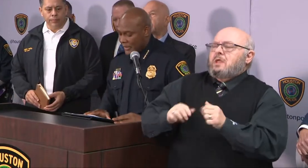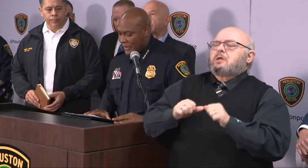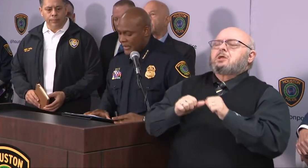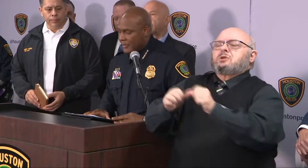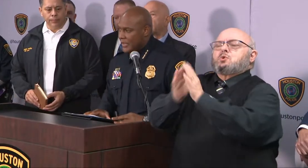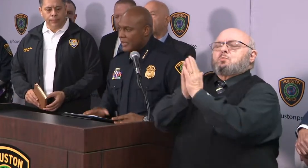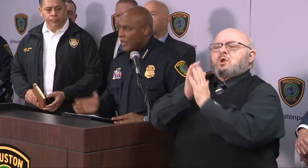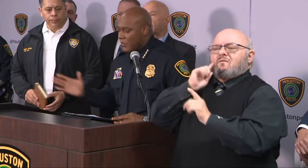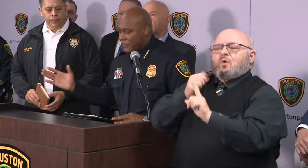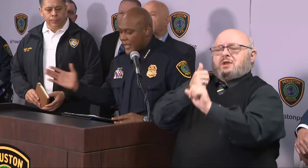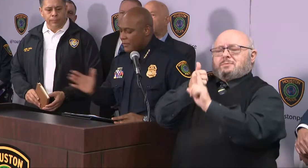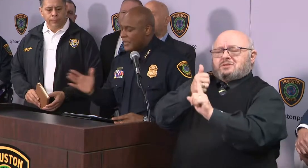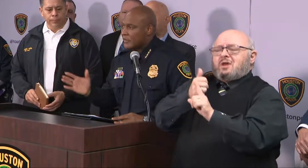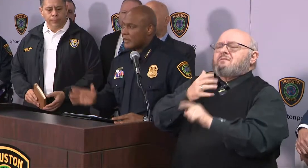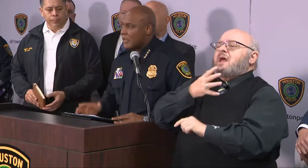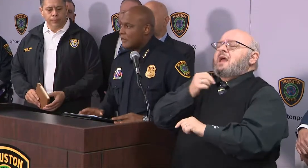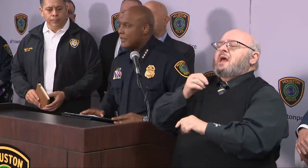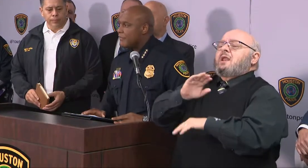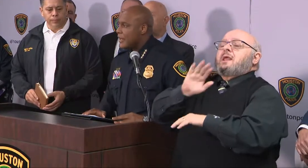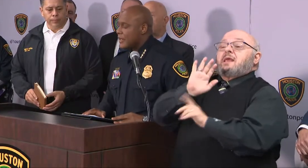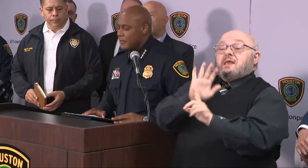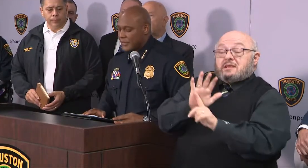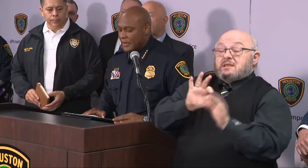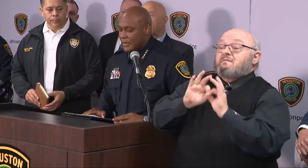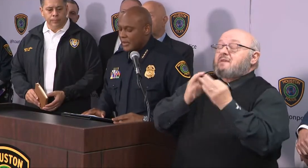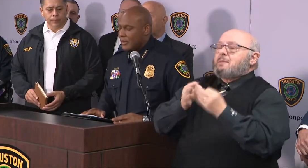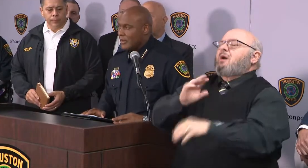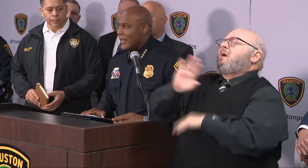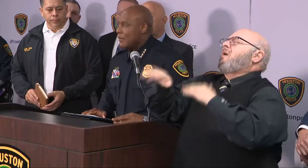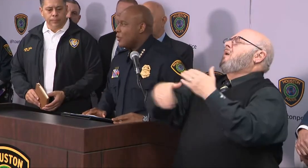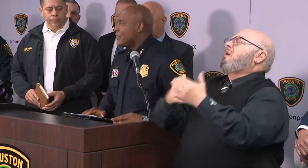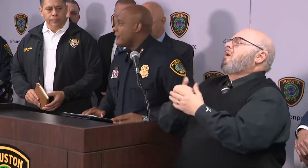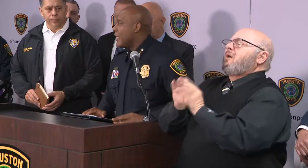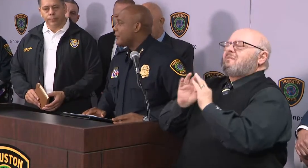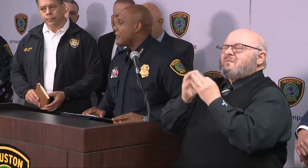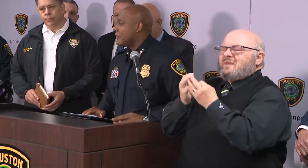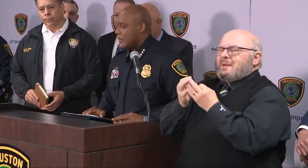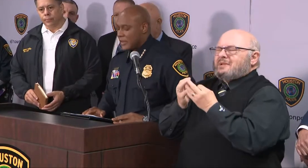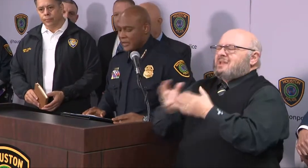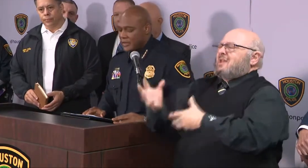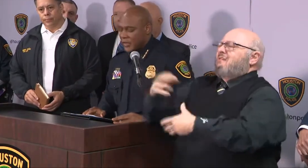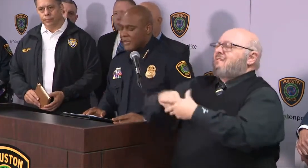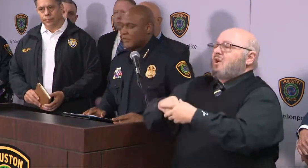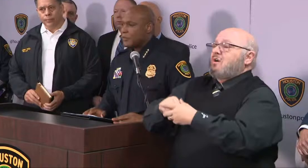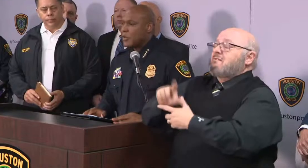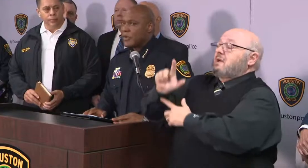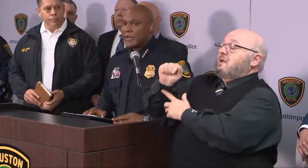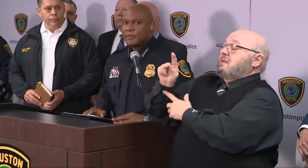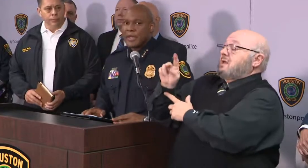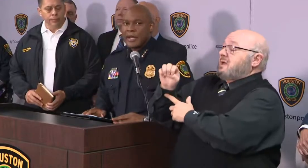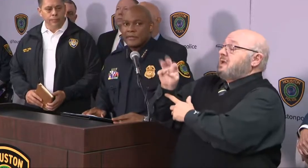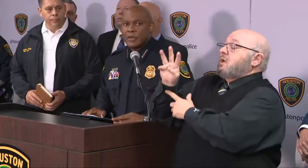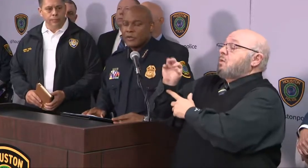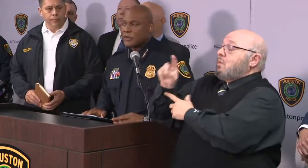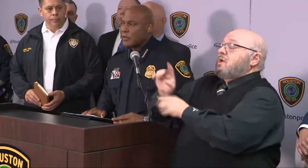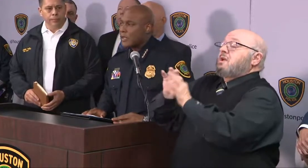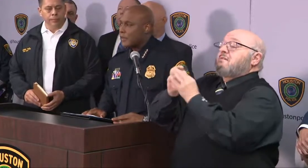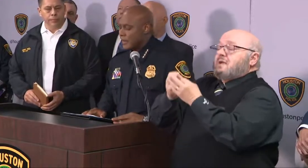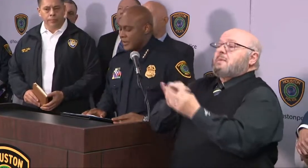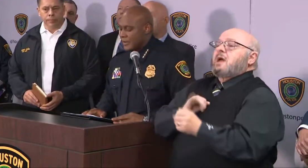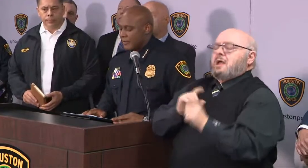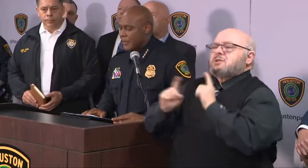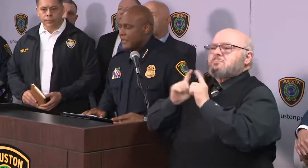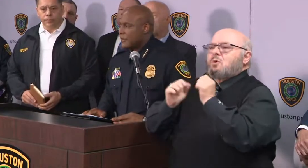family, and all families involved. The Lakewood family, and the mayor spoke on it, but I spoke